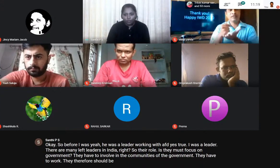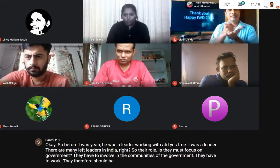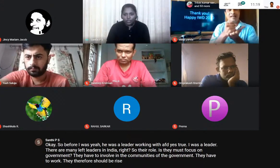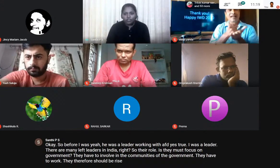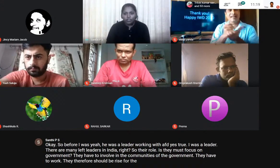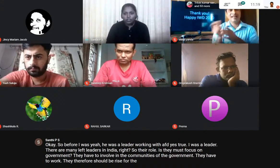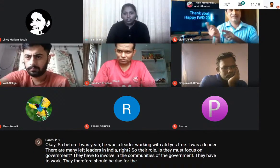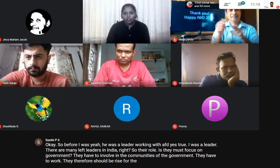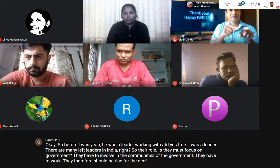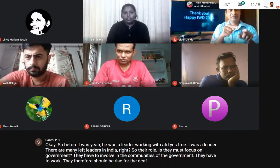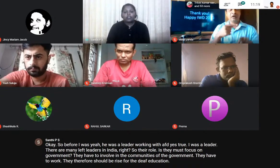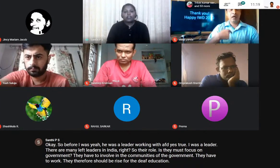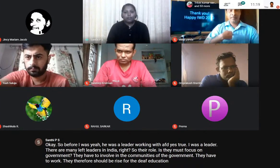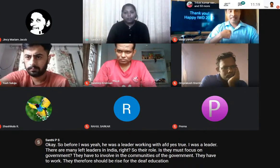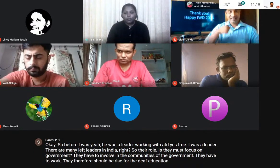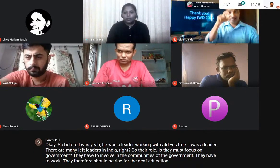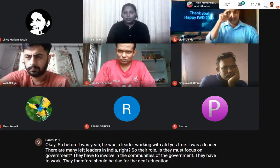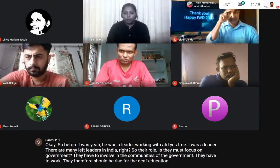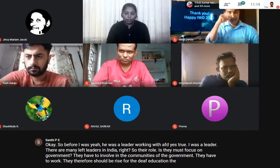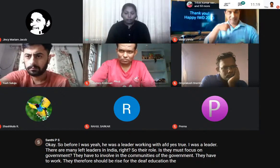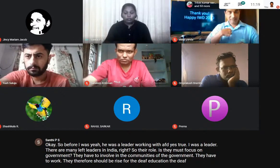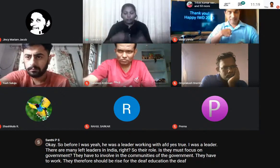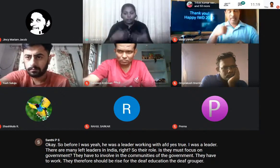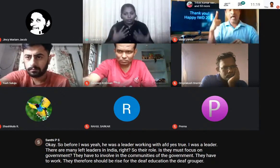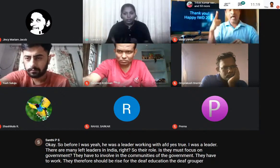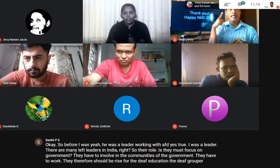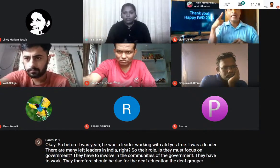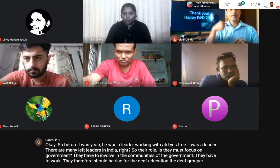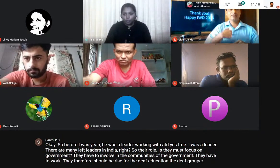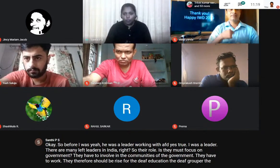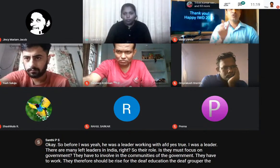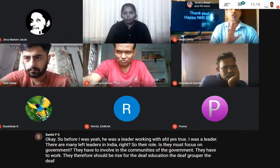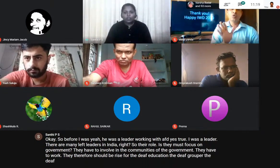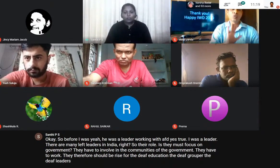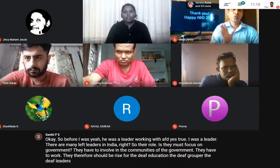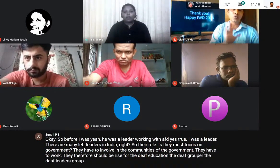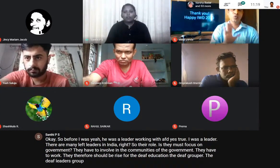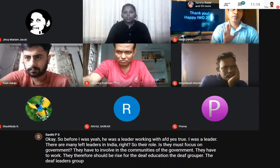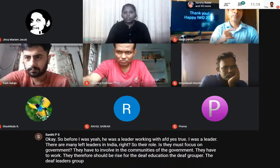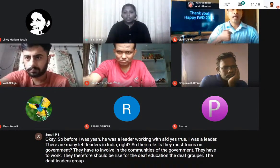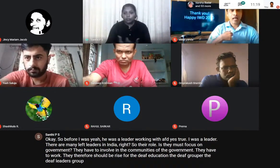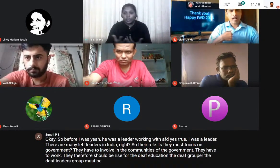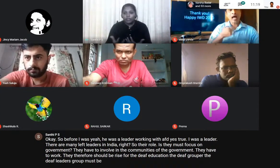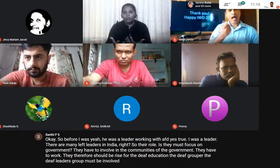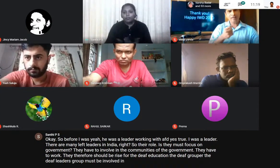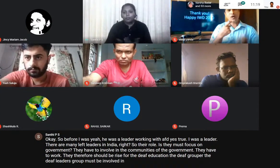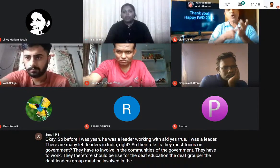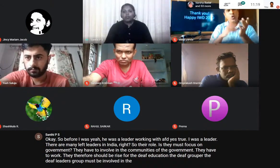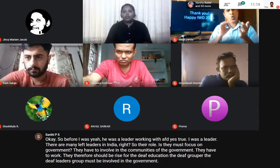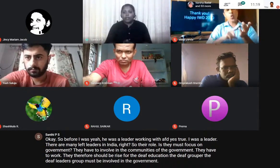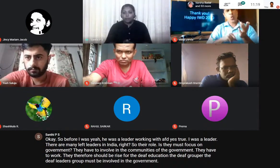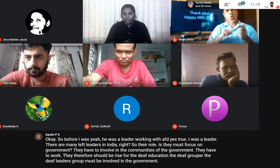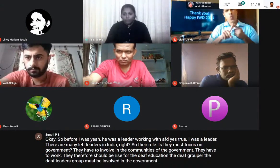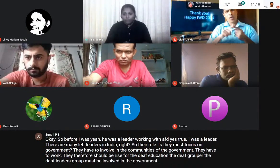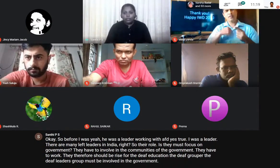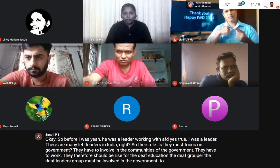education. The deaf group, the deaf leaders group must be involved in the government to advocate for the deaf